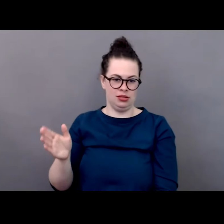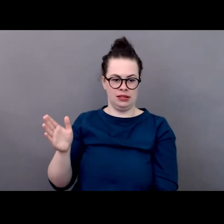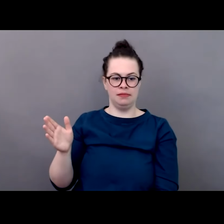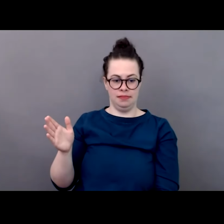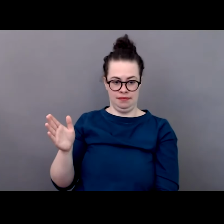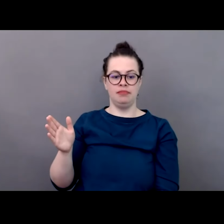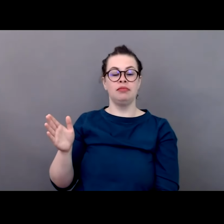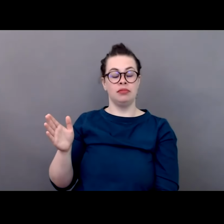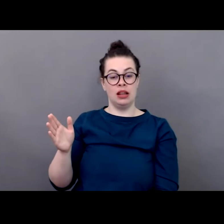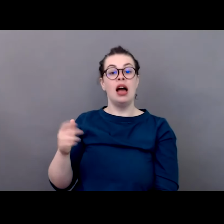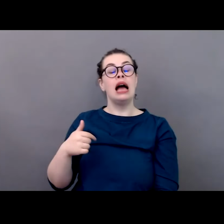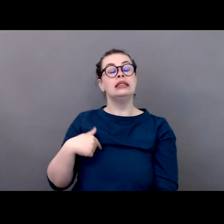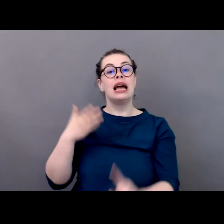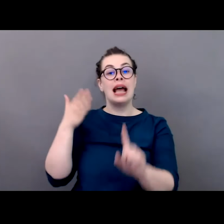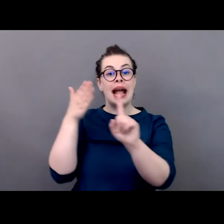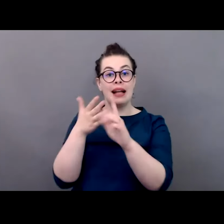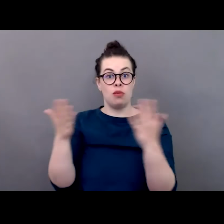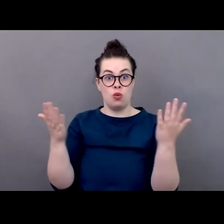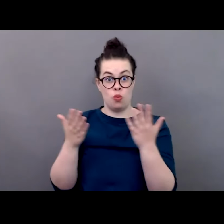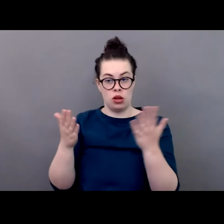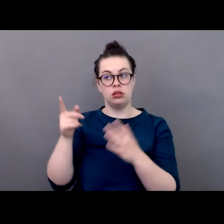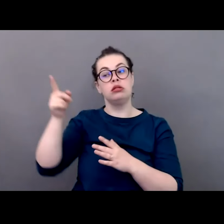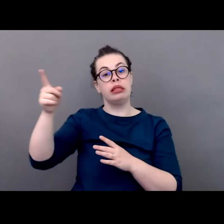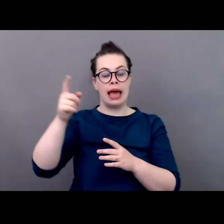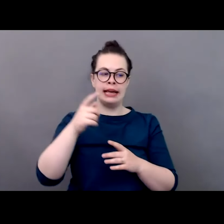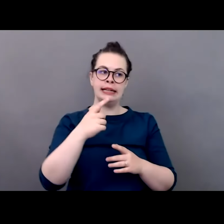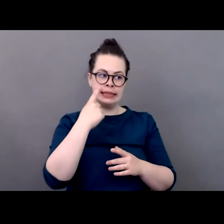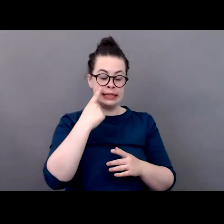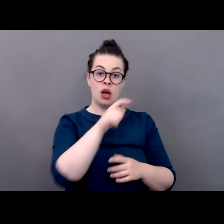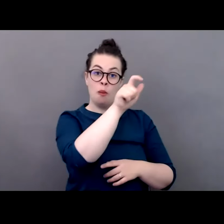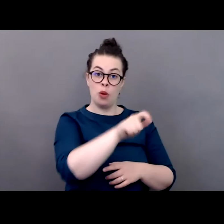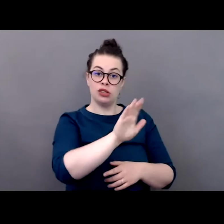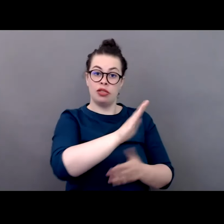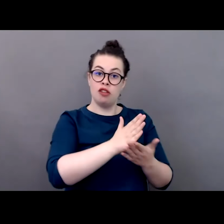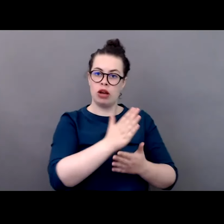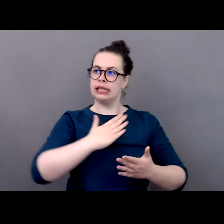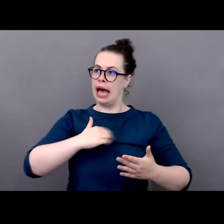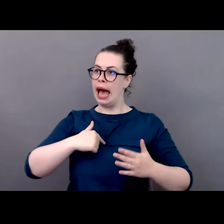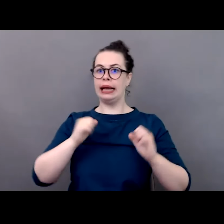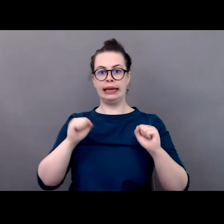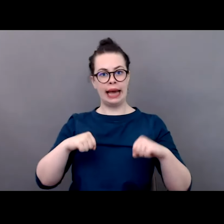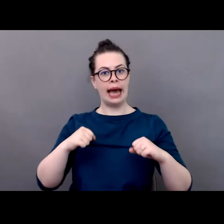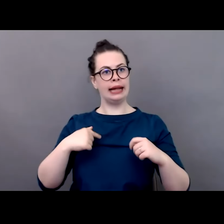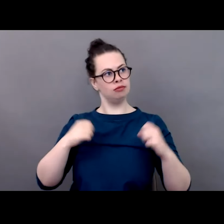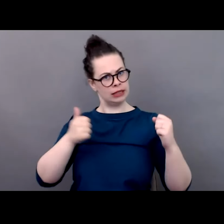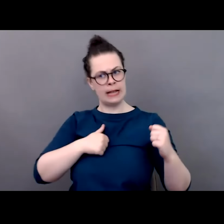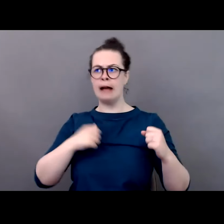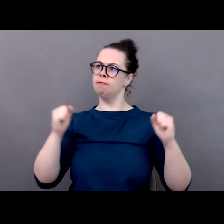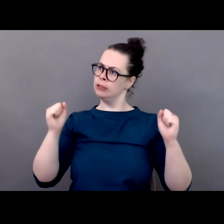wanted to achieve not simply a recognition that disenfranchising somebody after an individual assessment is a violation of the CRPD